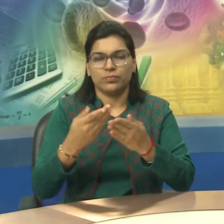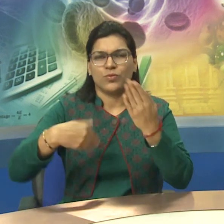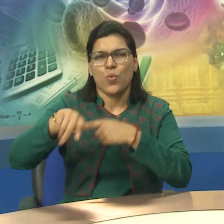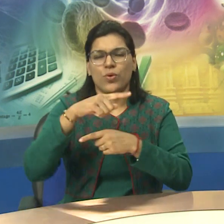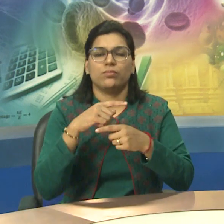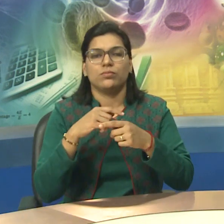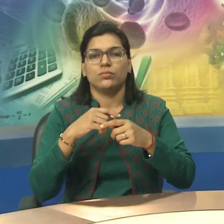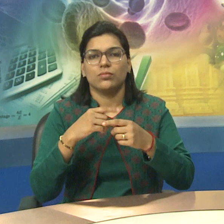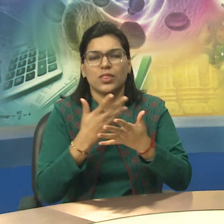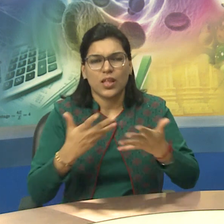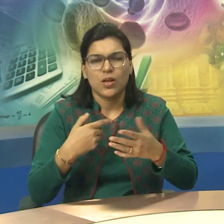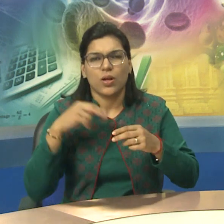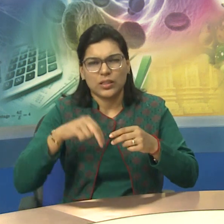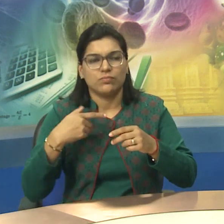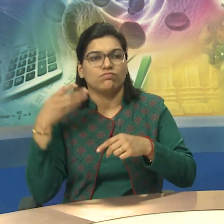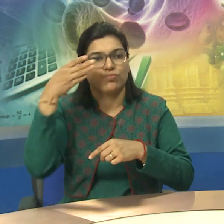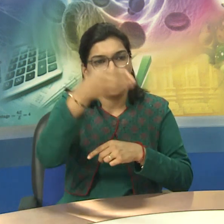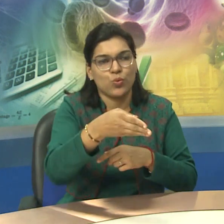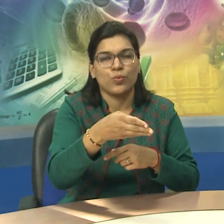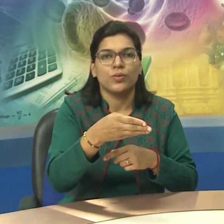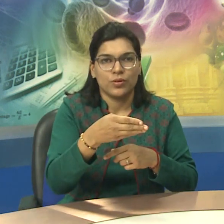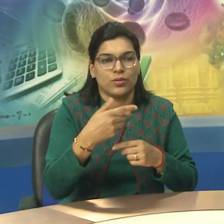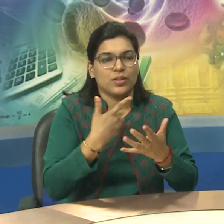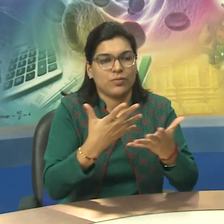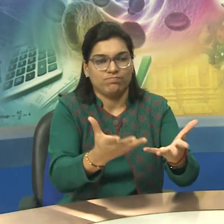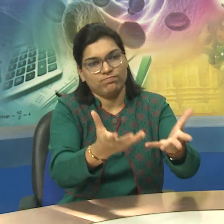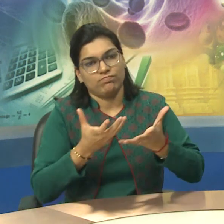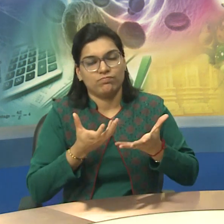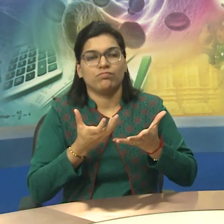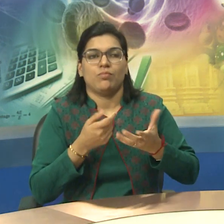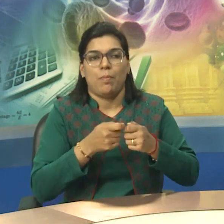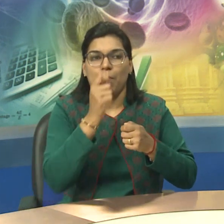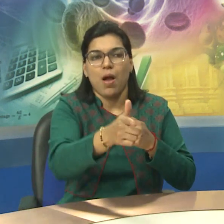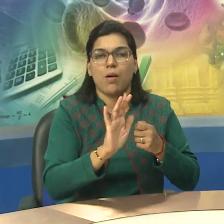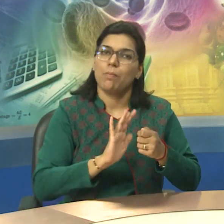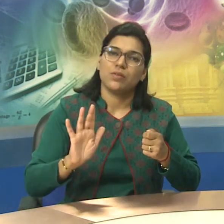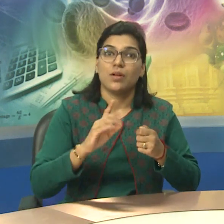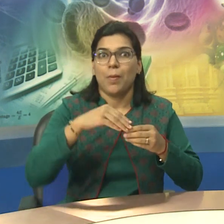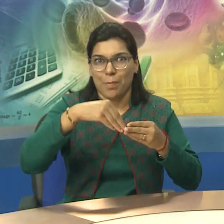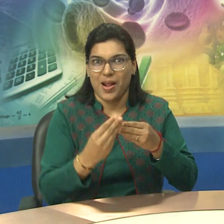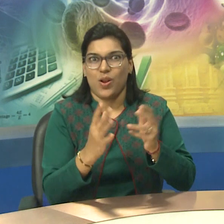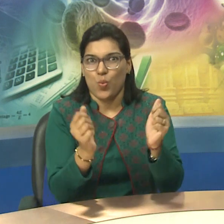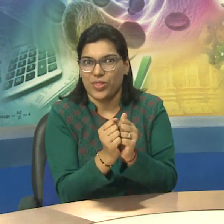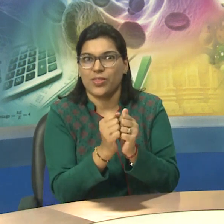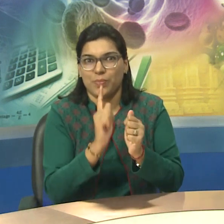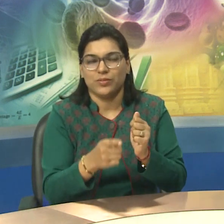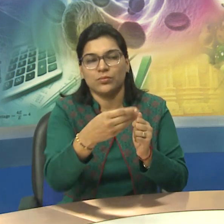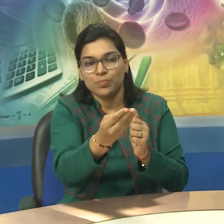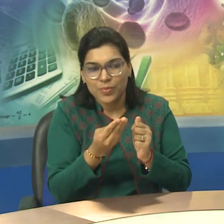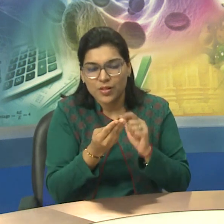Next is billing. You may have experienced after visiting any shop, mall or